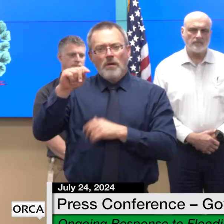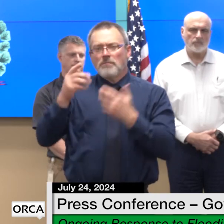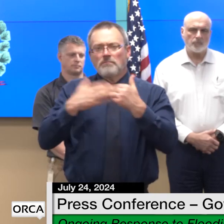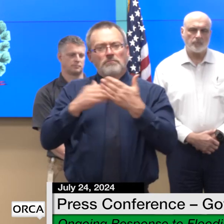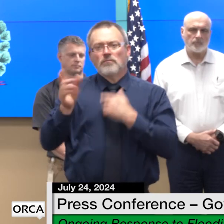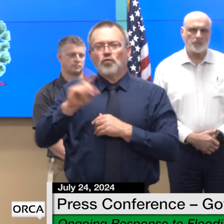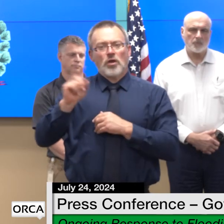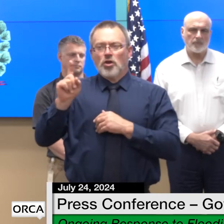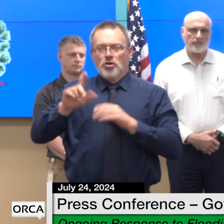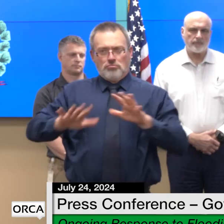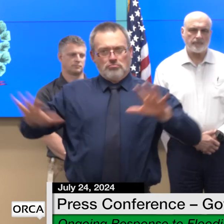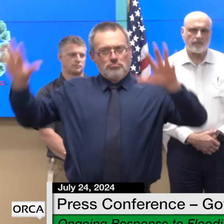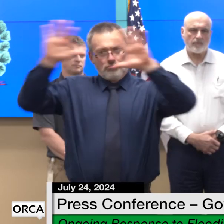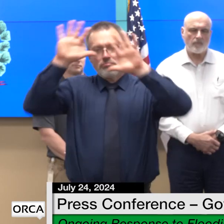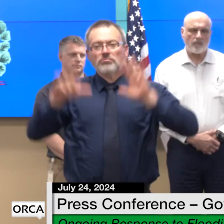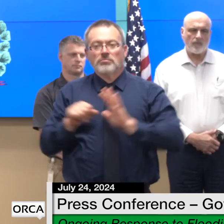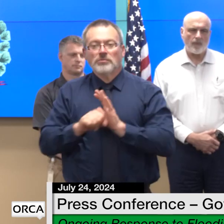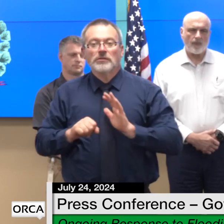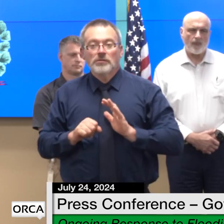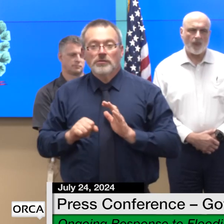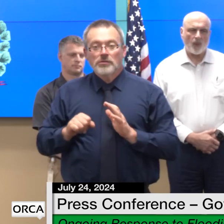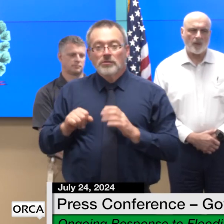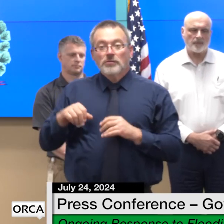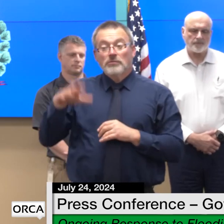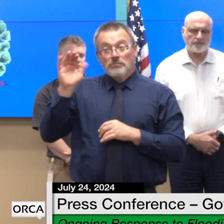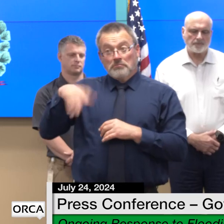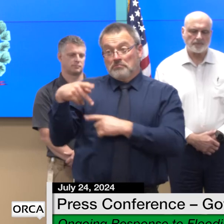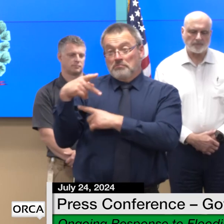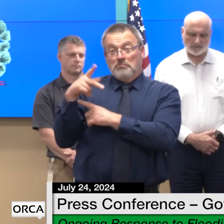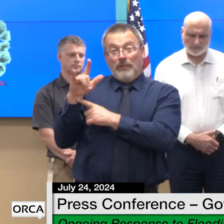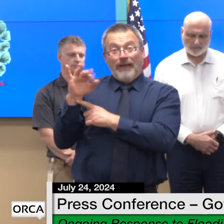first center opened in Plainfield this morning.